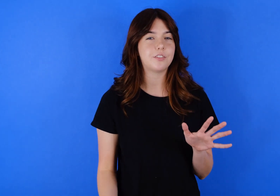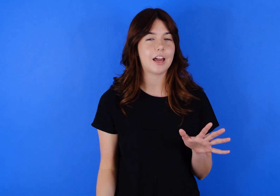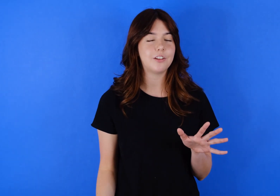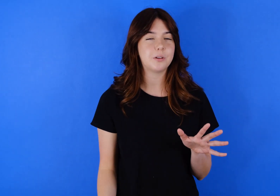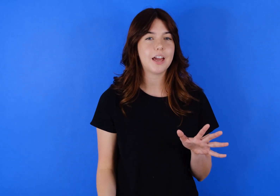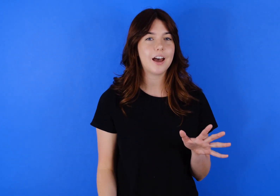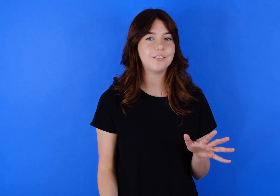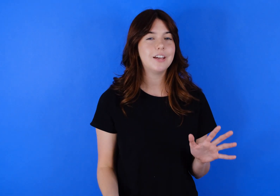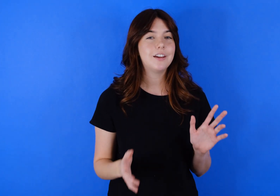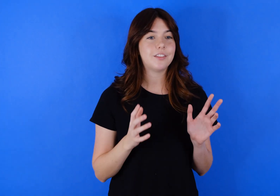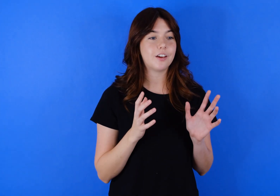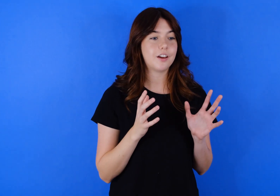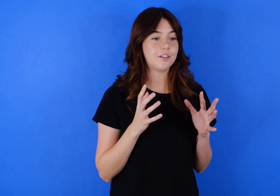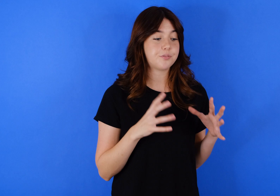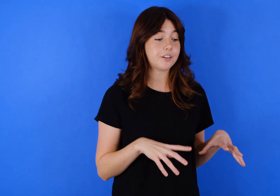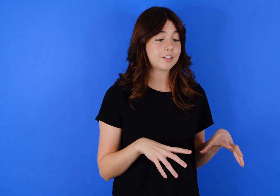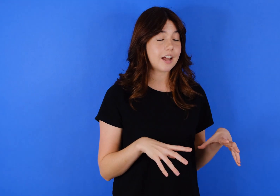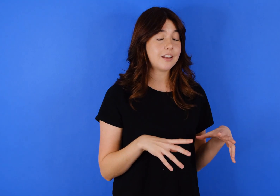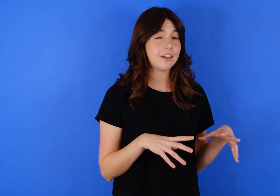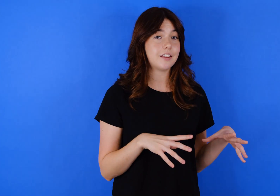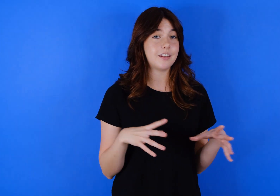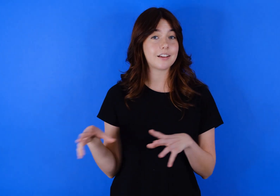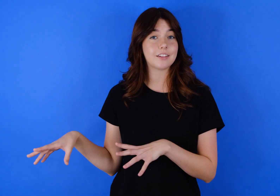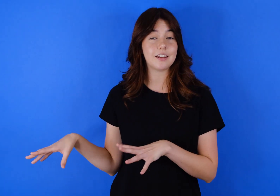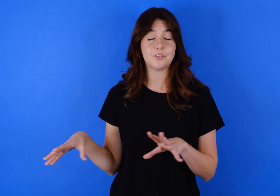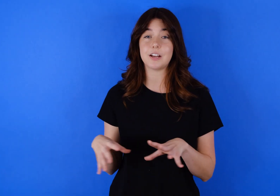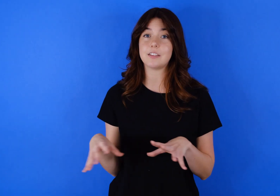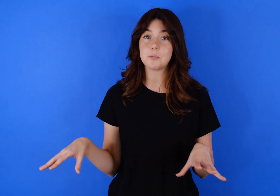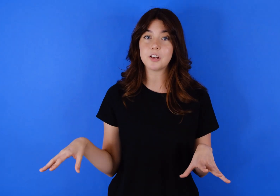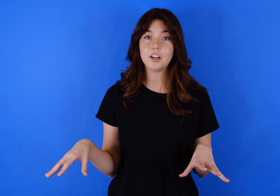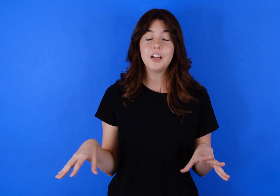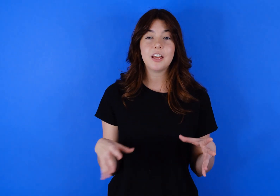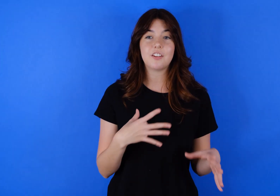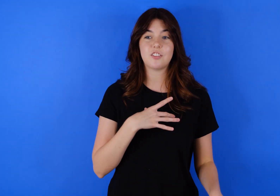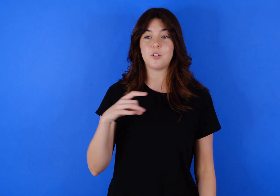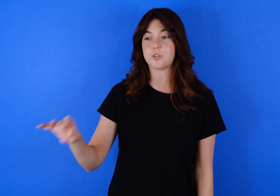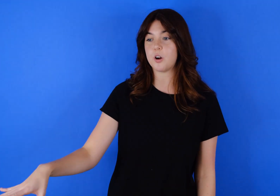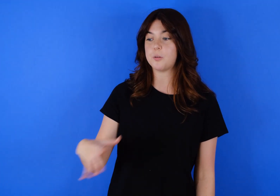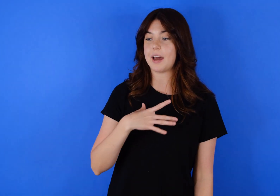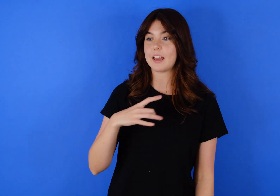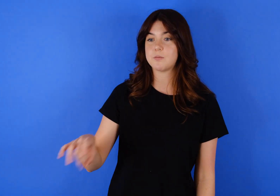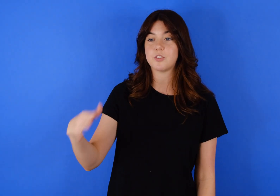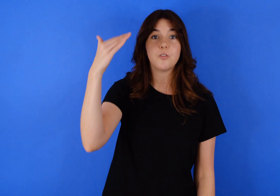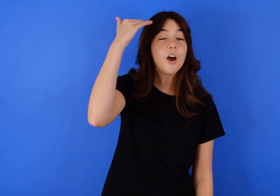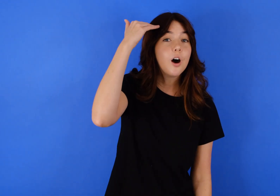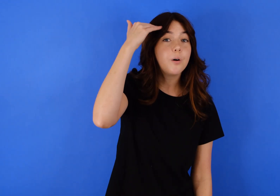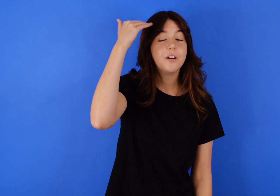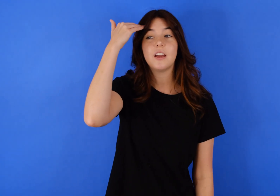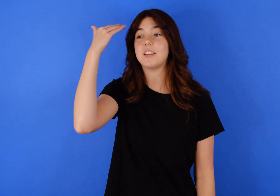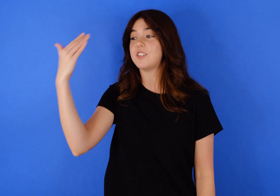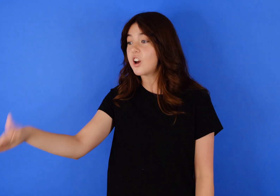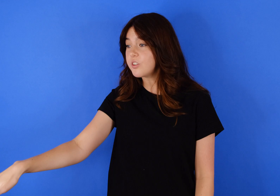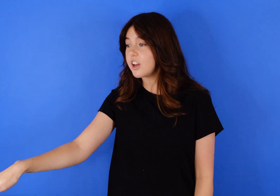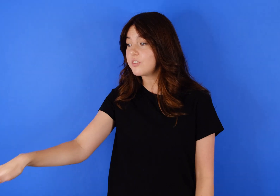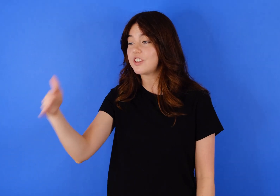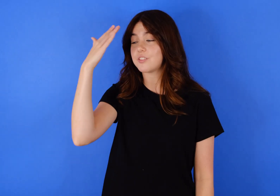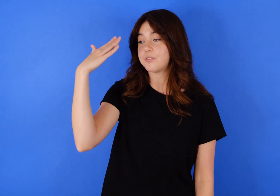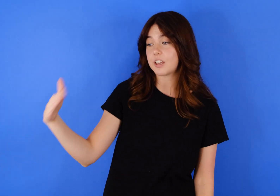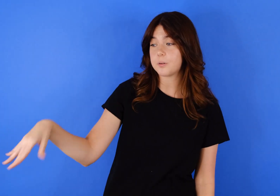signs we have. The first sign and the next sign is very similar. It's just you throw it away. So no and don't know, you just flick it away,